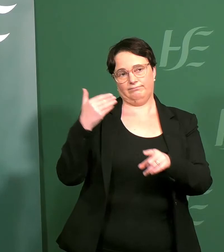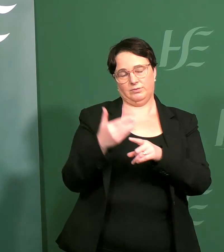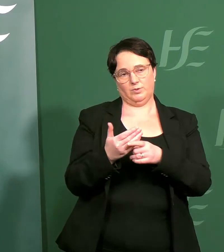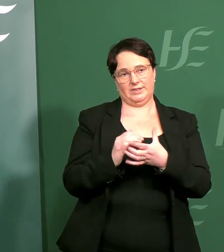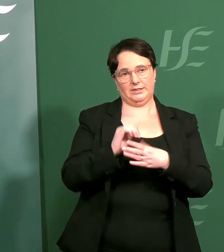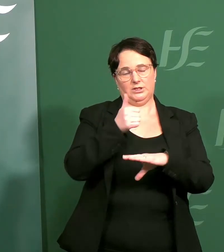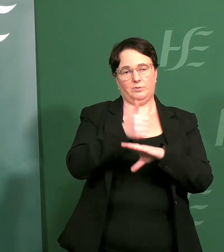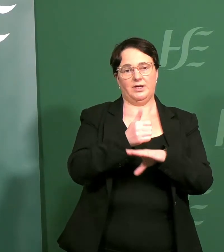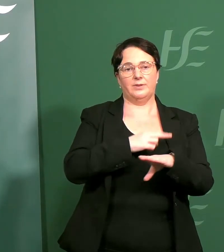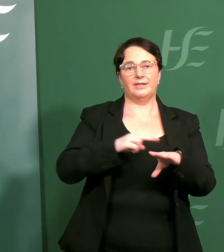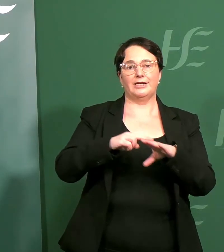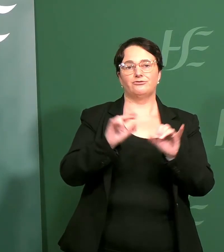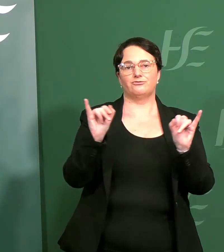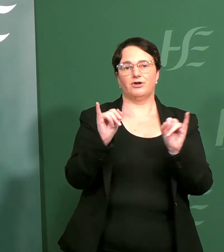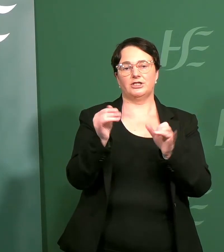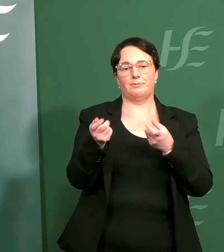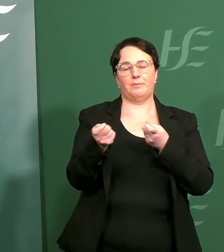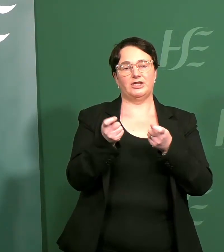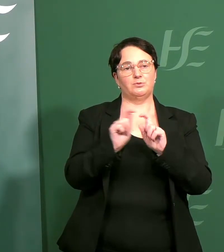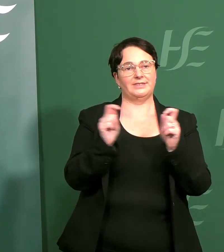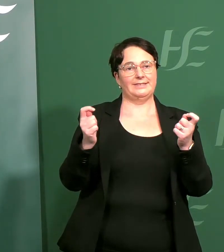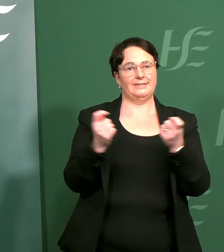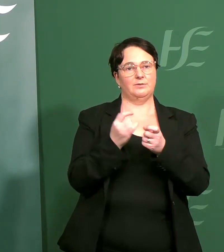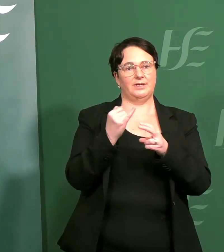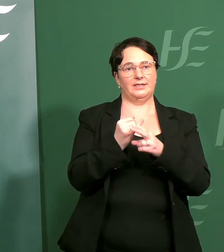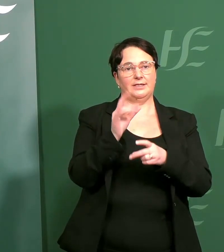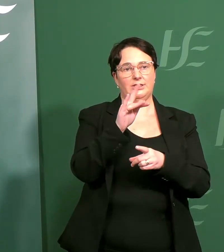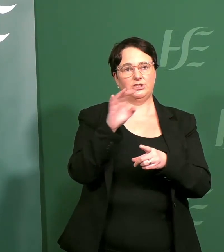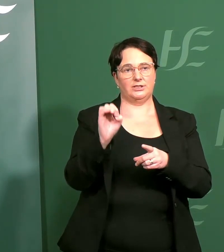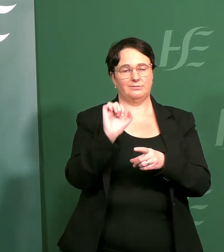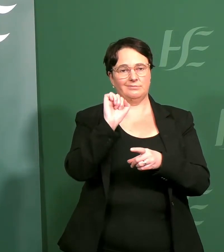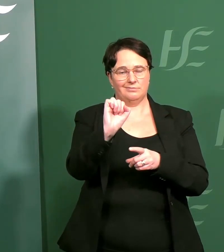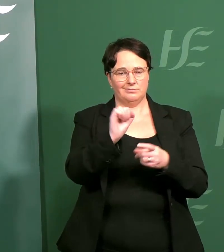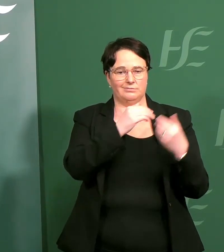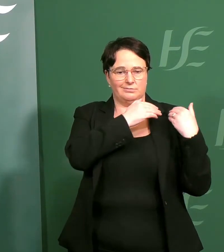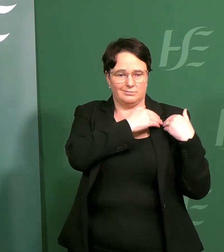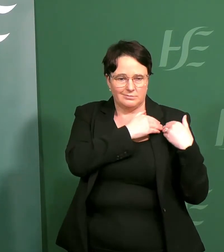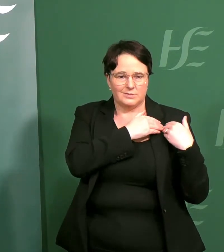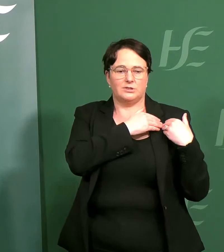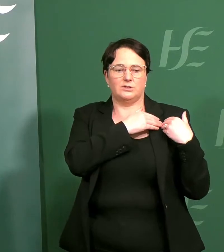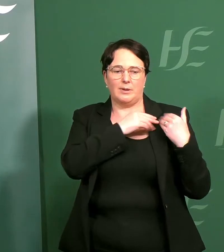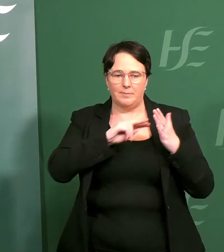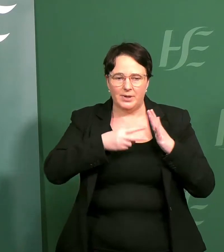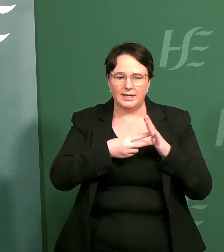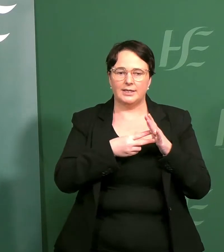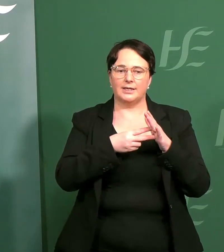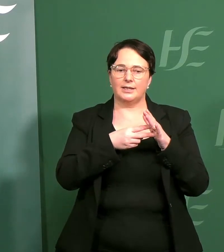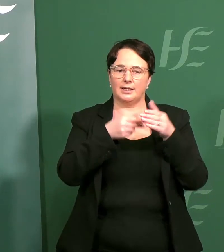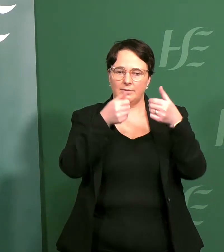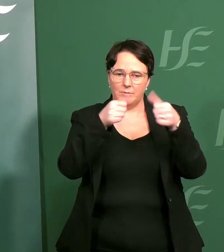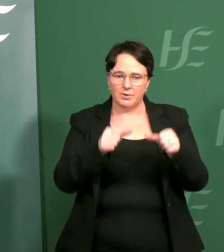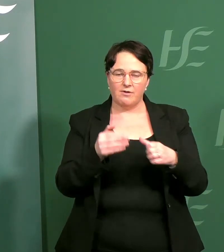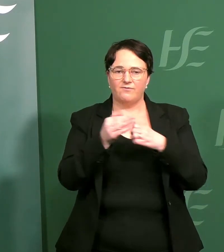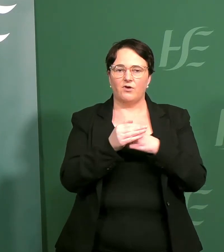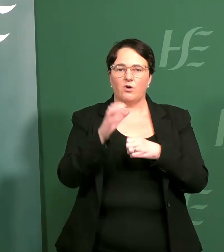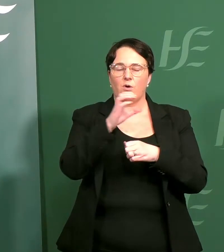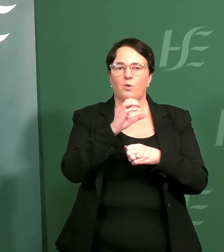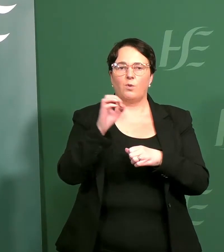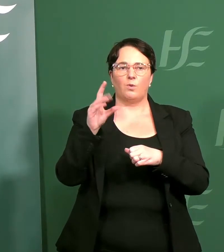National Crisis Management Team in the HSE to oversee our planning and preparations and implementation for